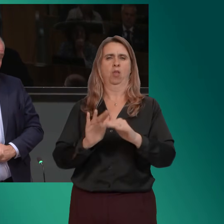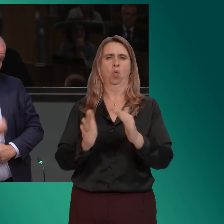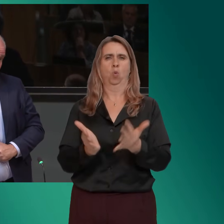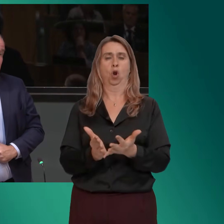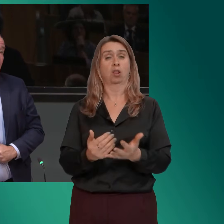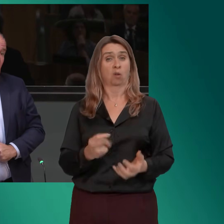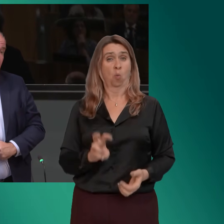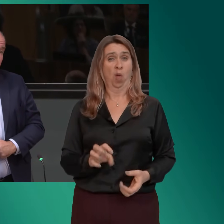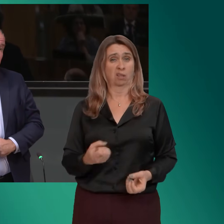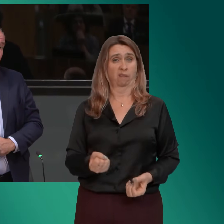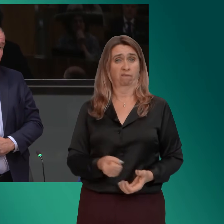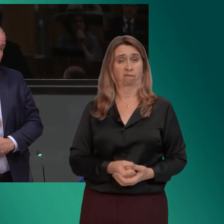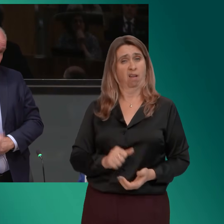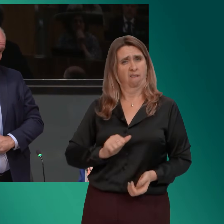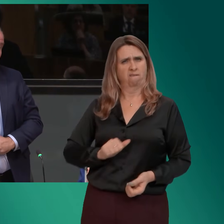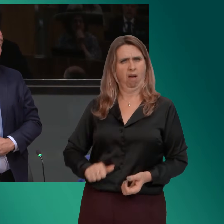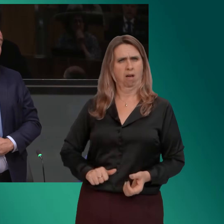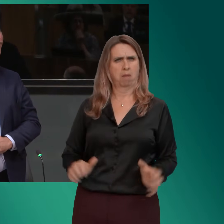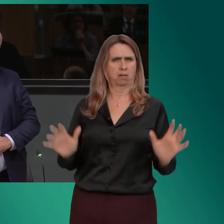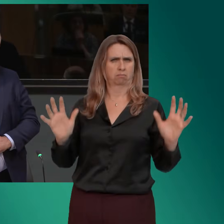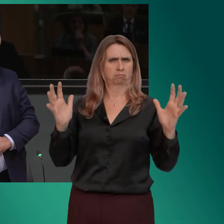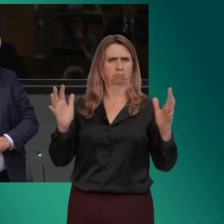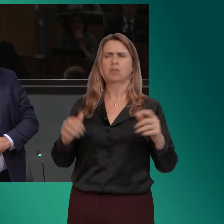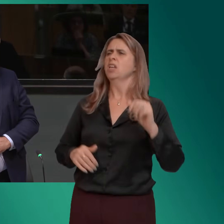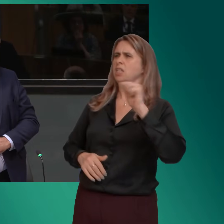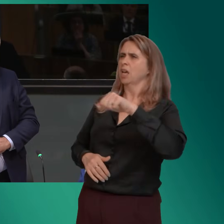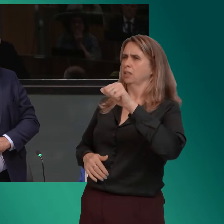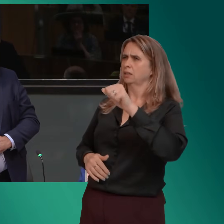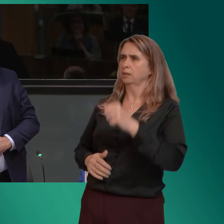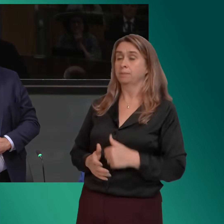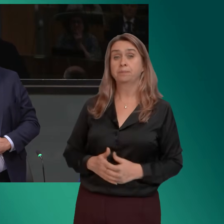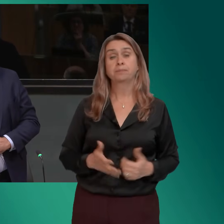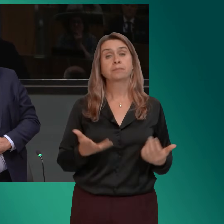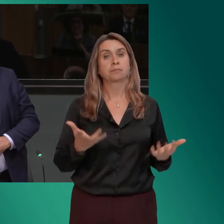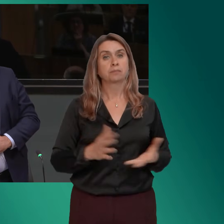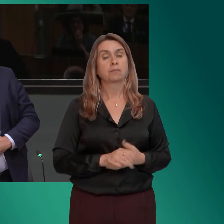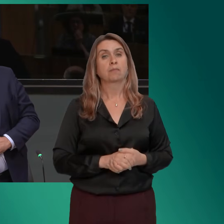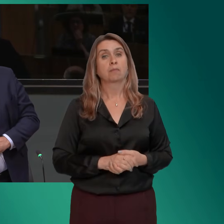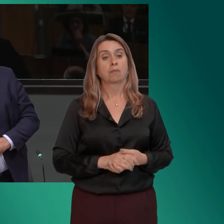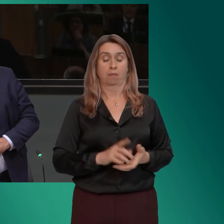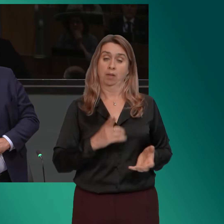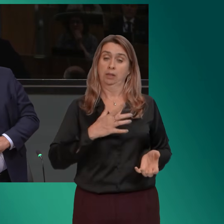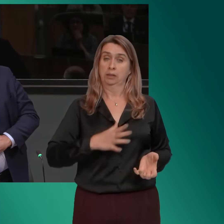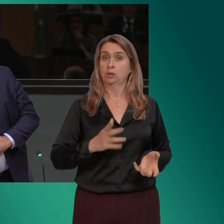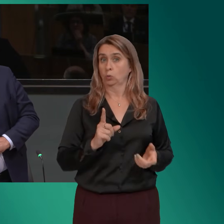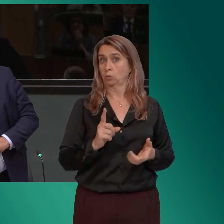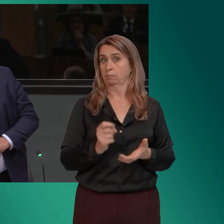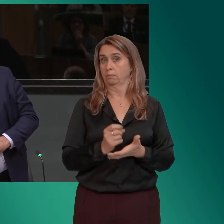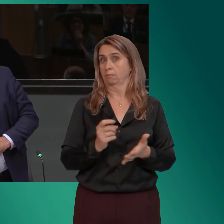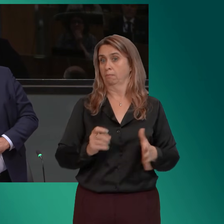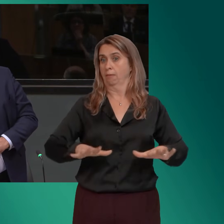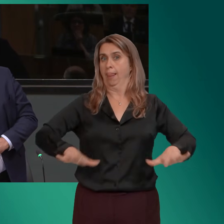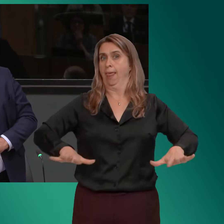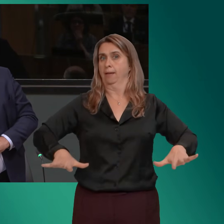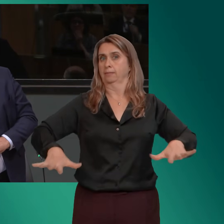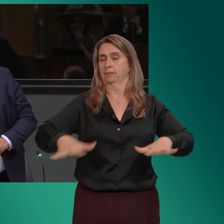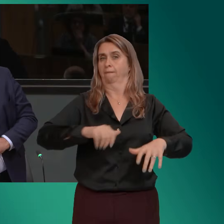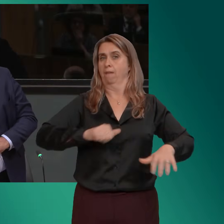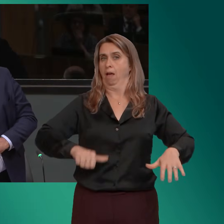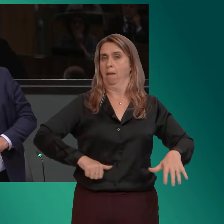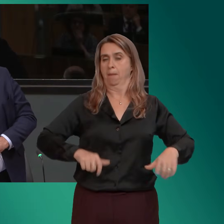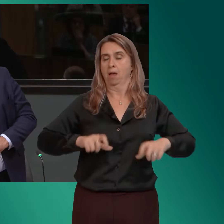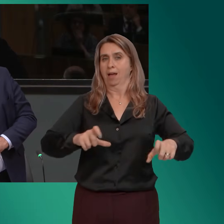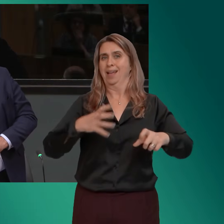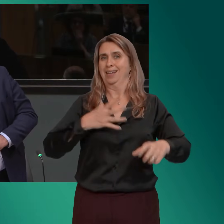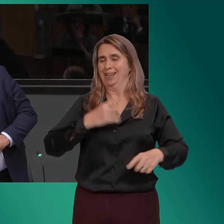them in Wales, in the farming community. One of the key issues, though, to make sure that they stay on the land is to really make progress on